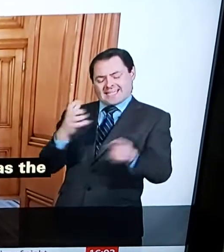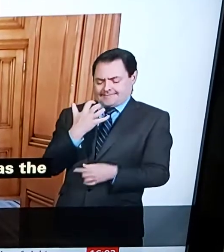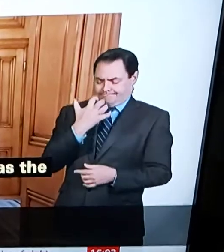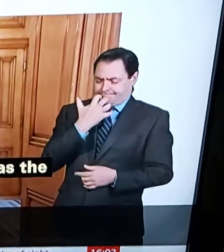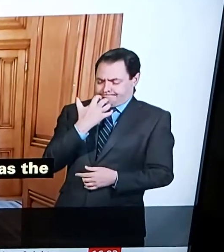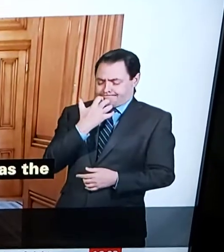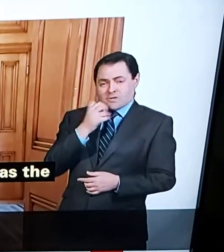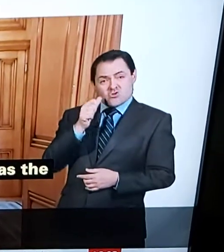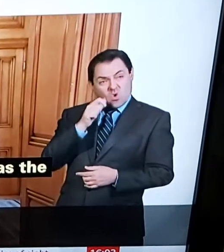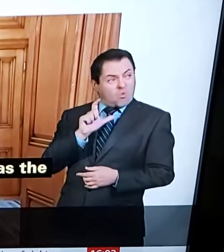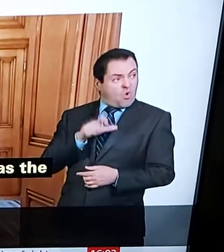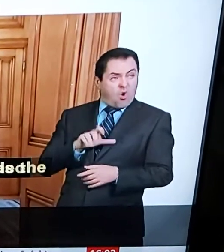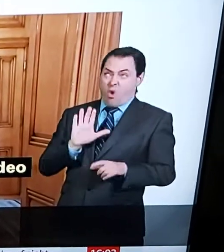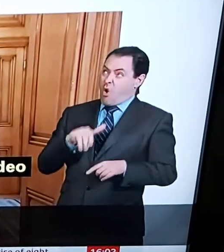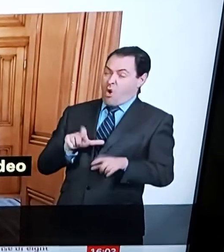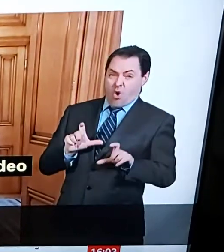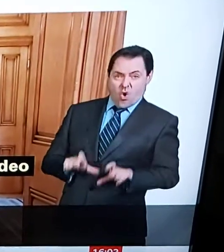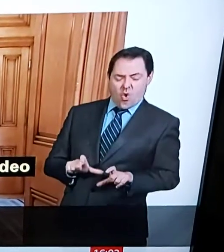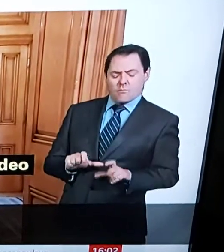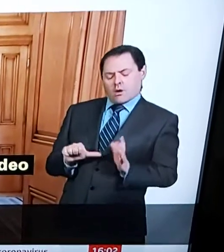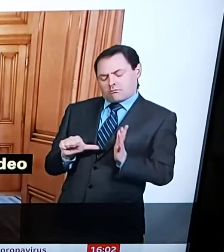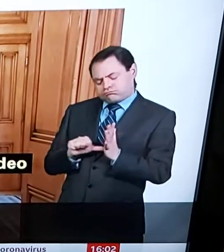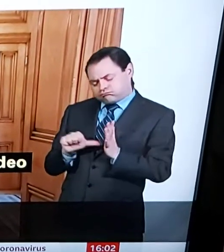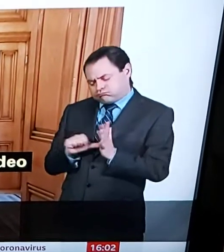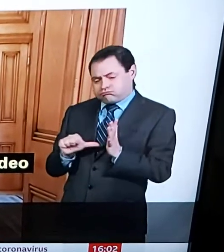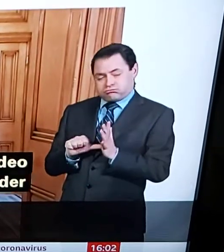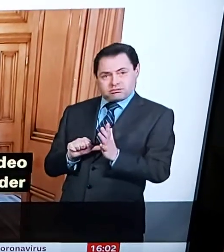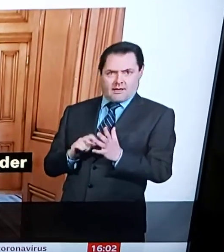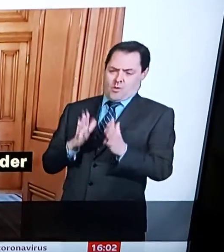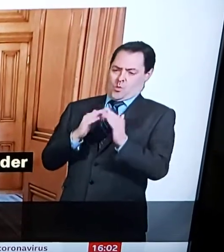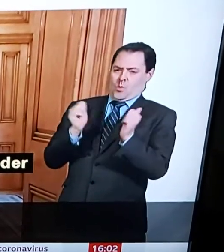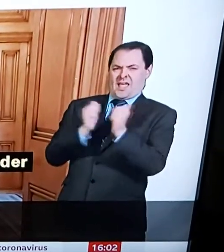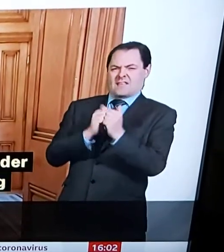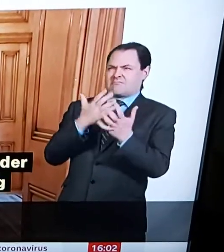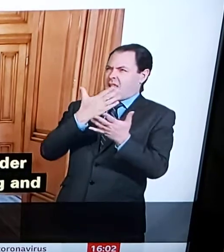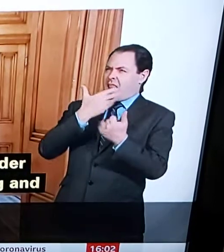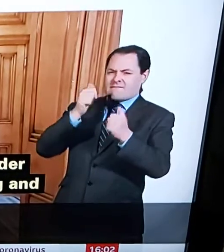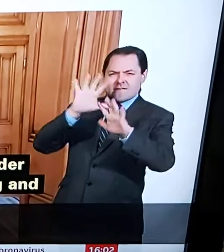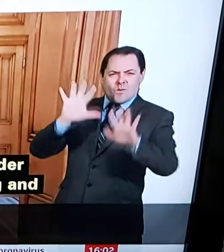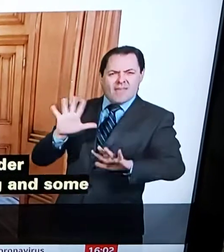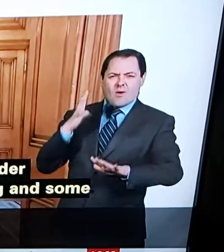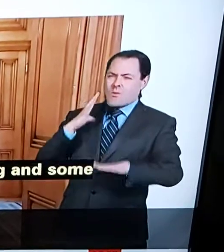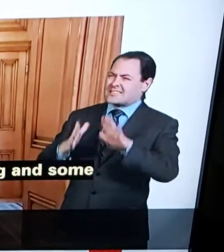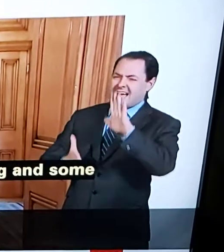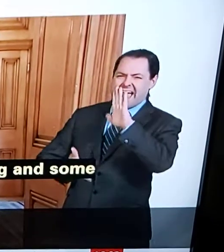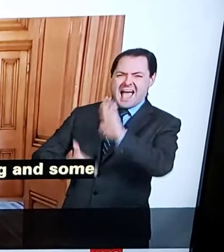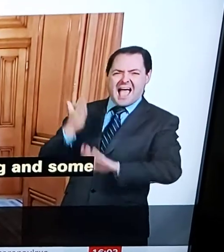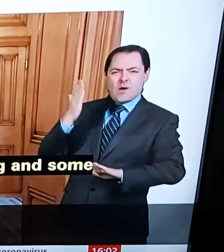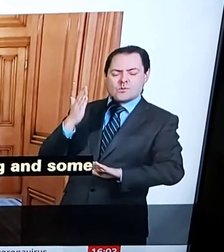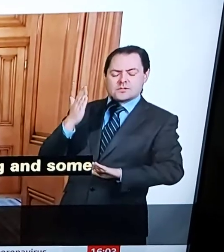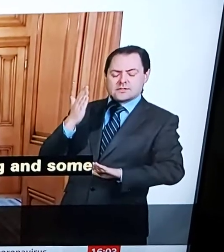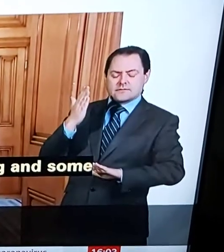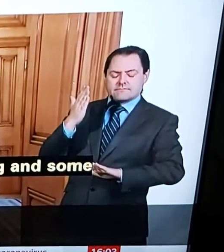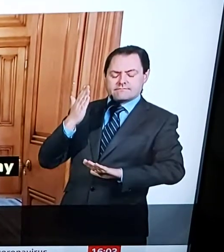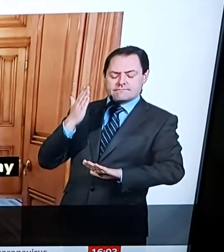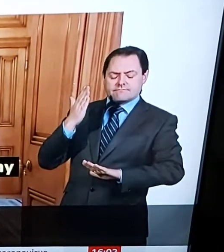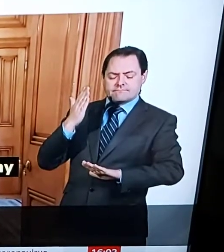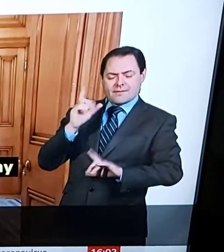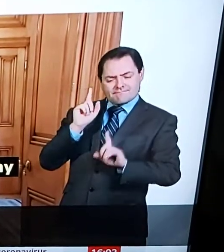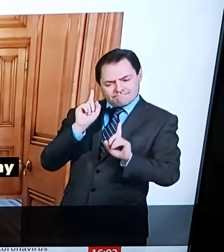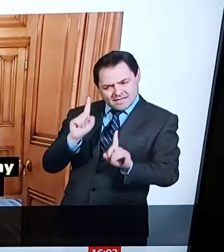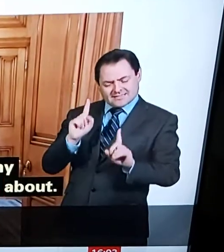lockdown can be challenging, and some will be tempted on this sunny weekend to venture out and about. But, as the Health